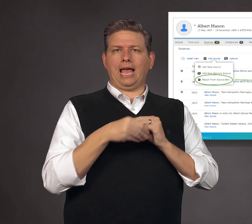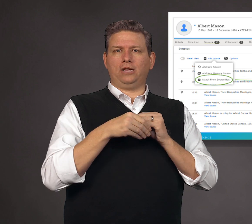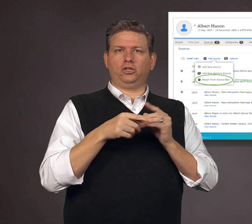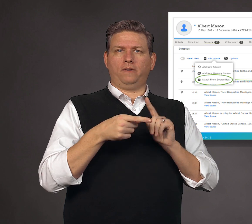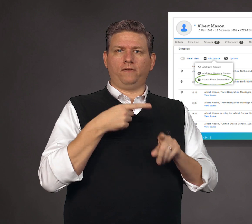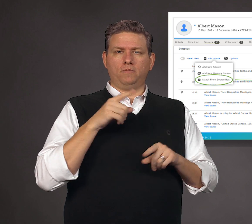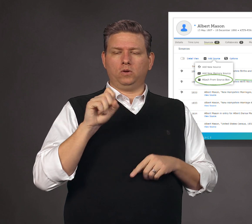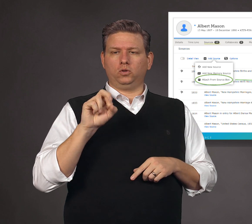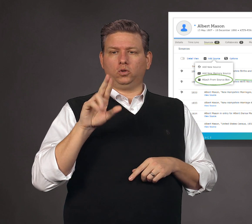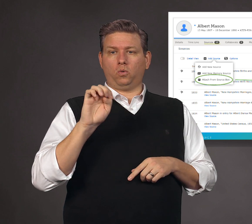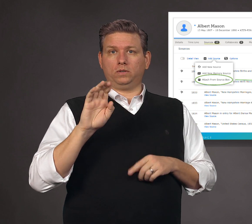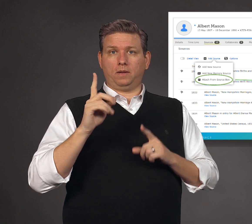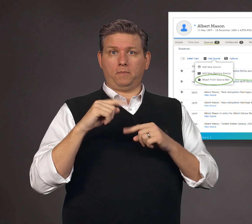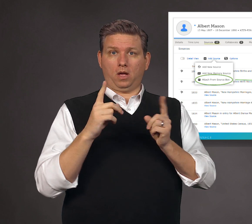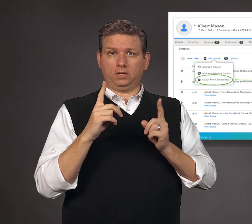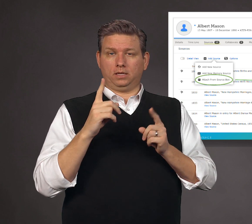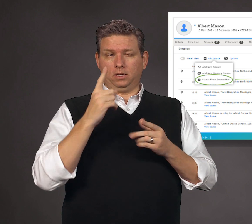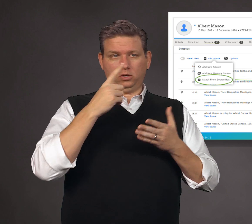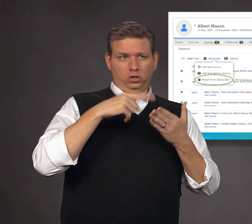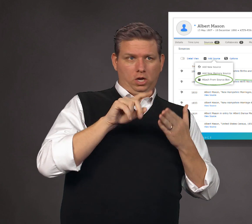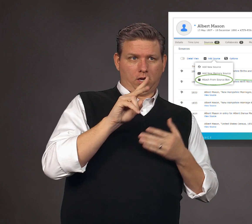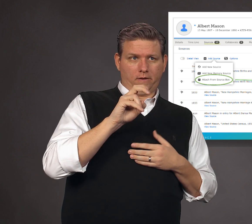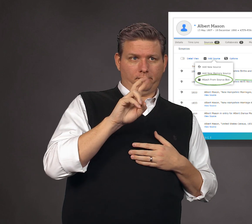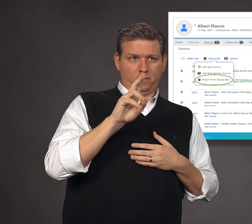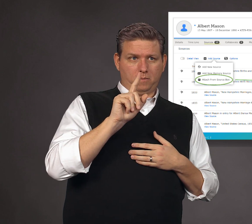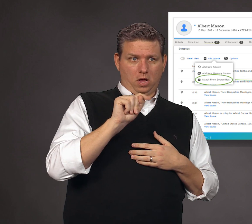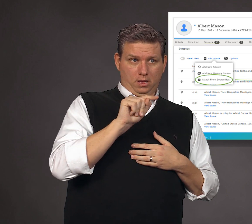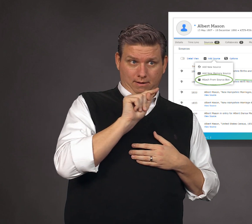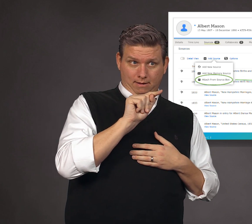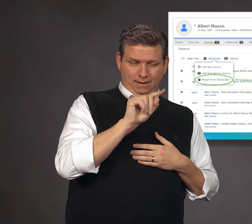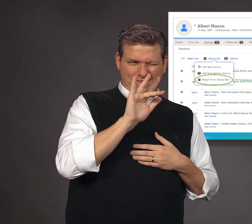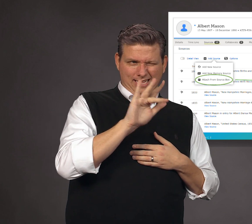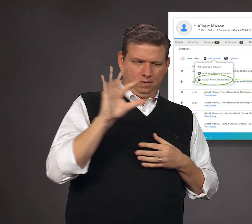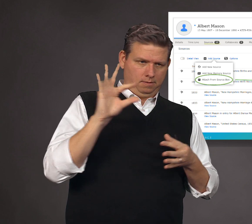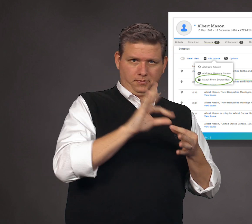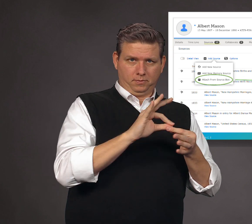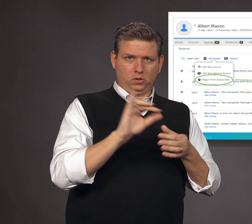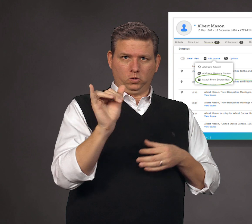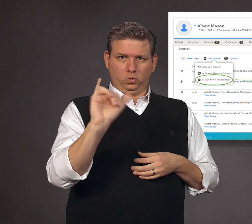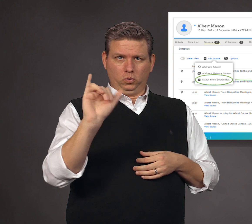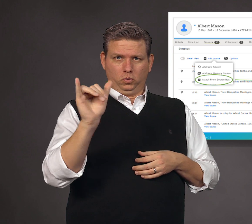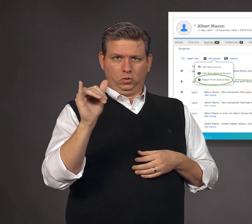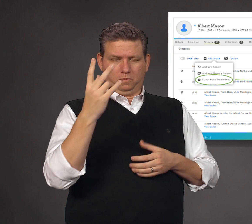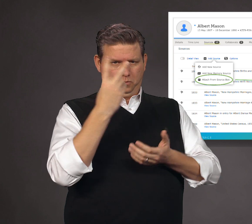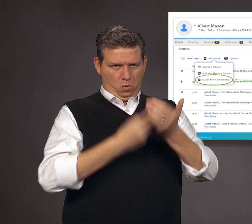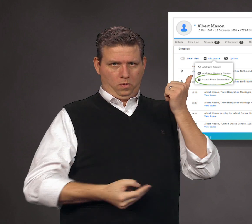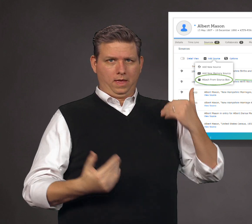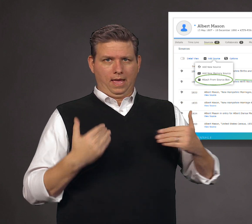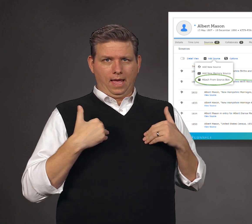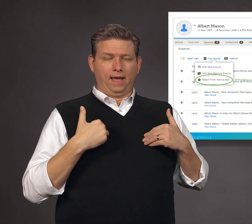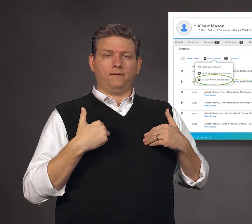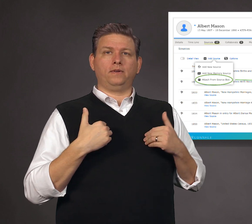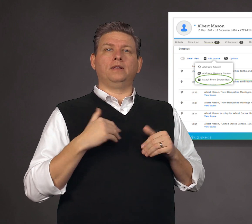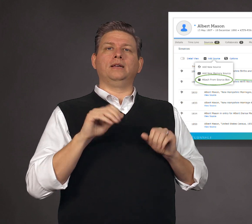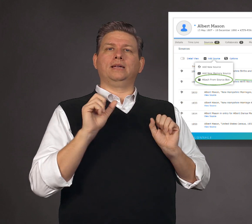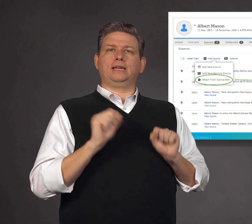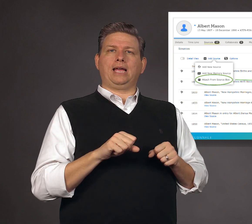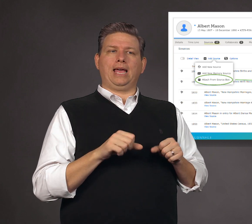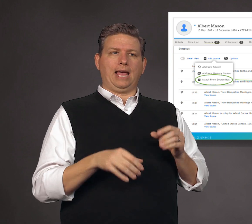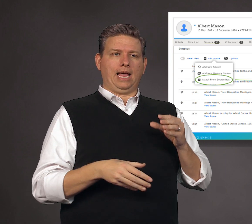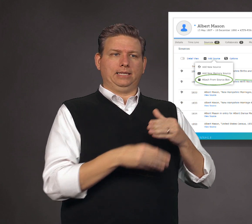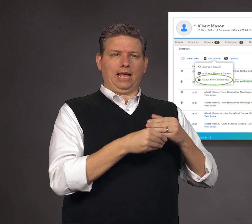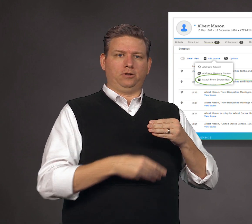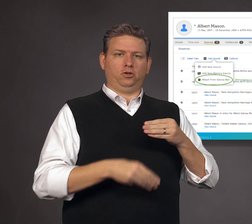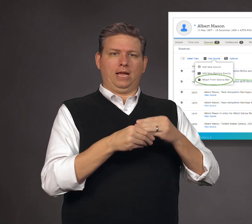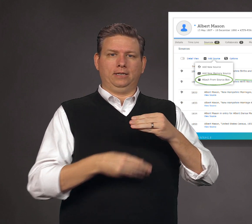and then check the history of Barnet, Vermont to attach the history to Albert. This process could then be repeated to attach the source to every